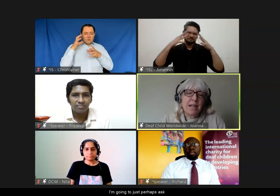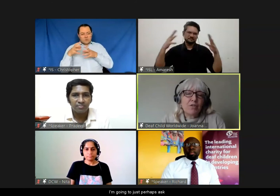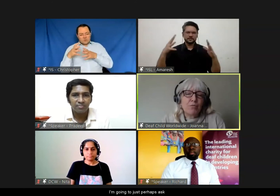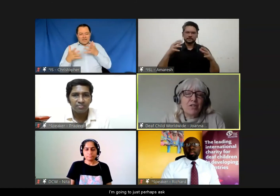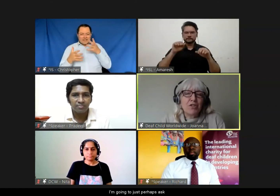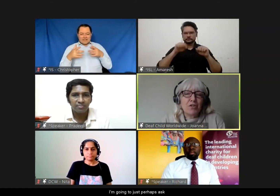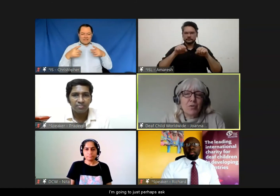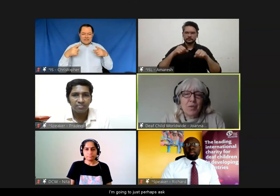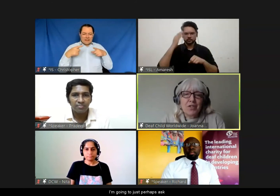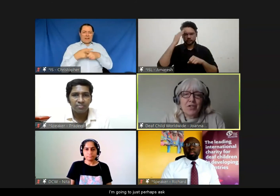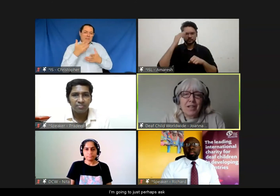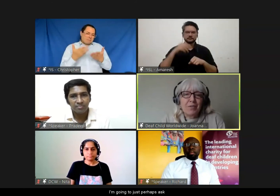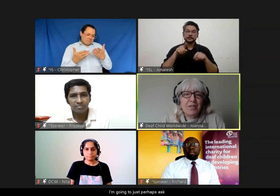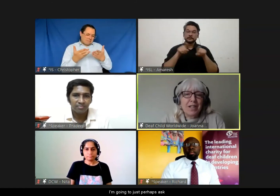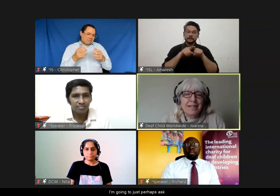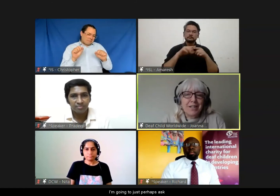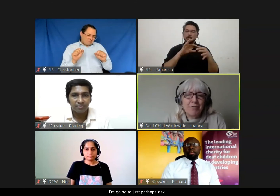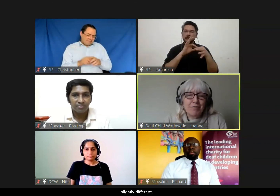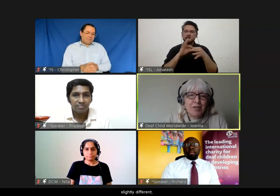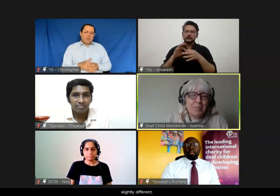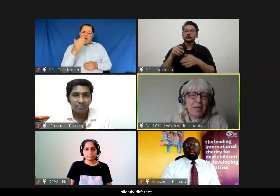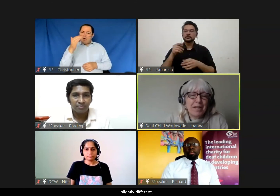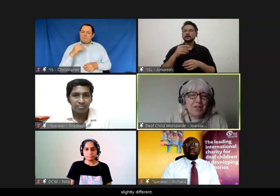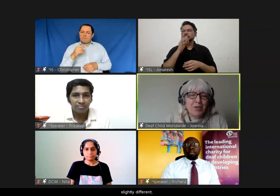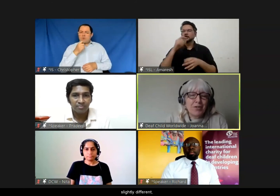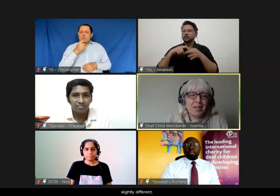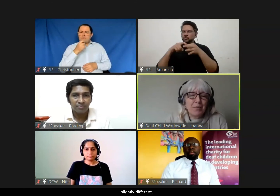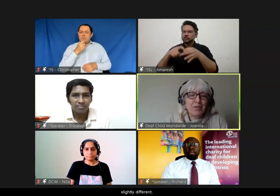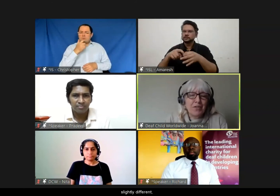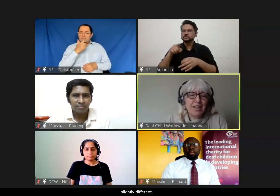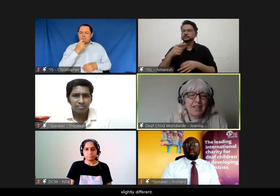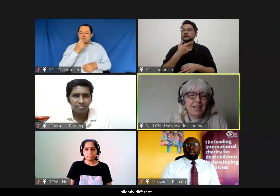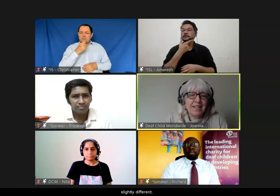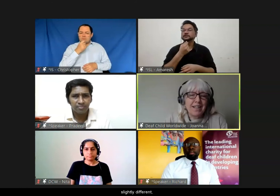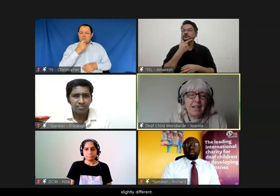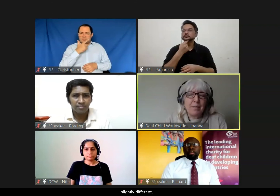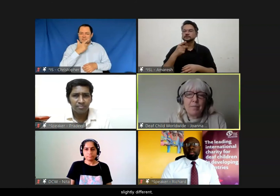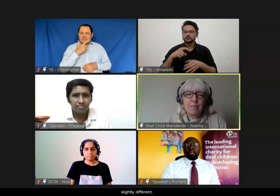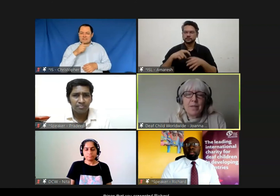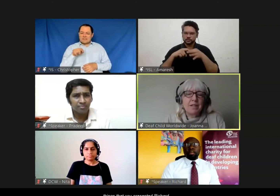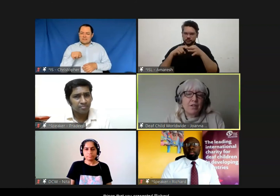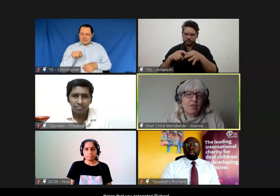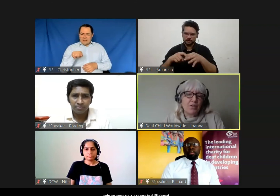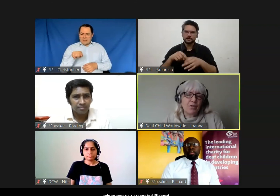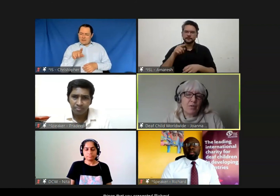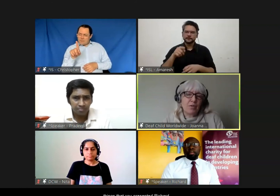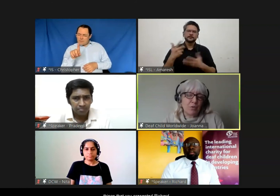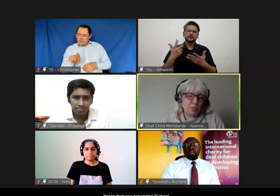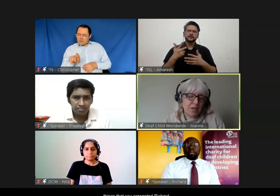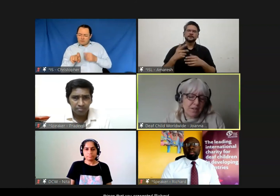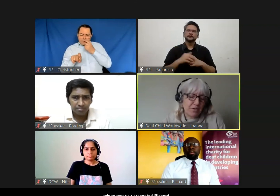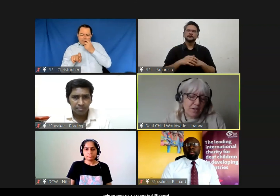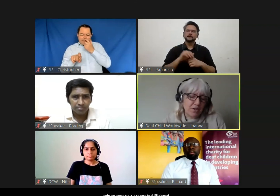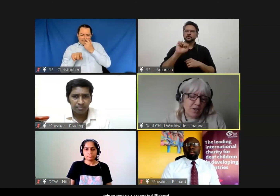perhaps ask Richard a question now, slightly different, just based on some of the things that